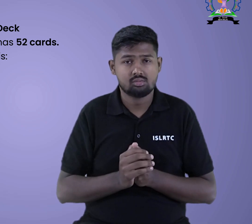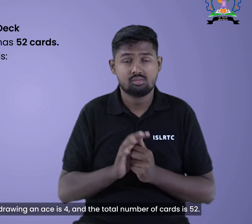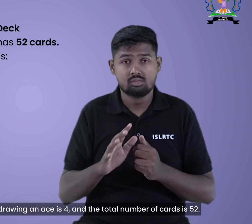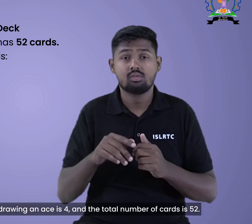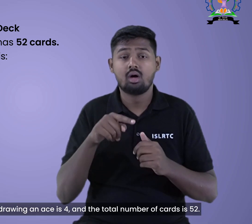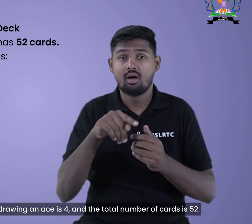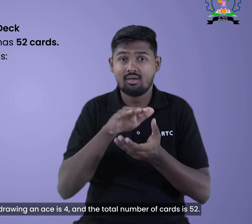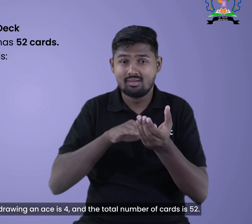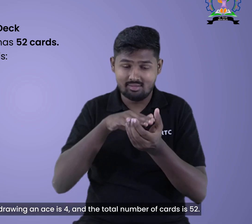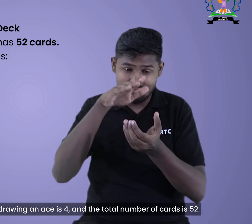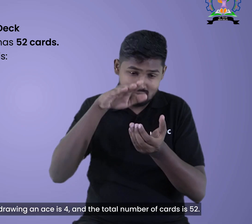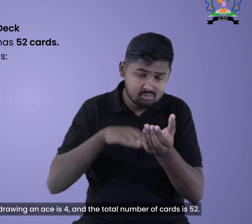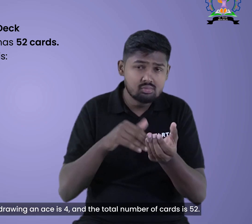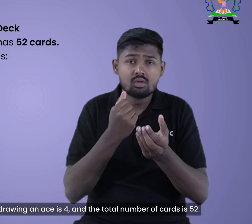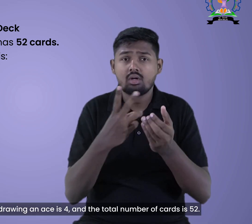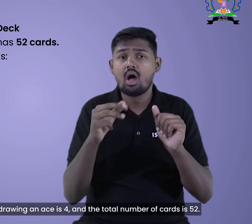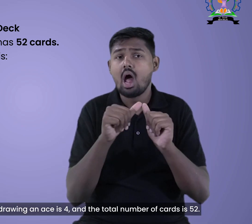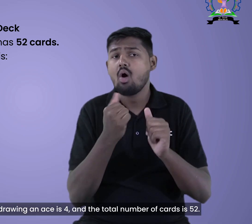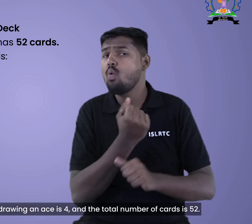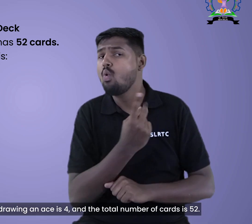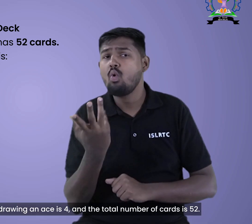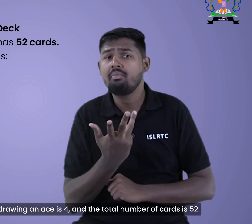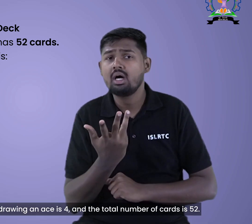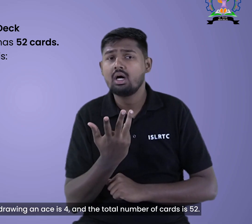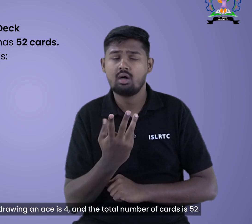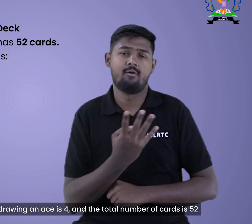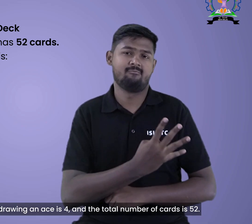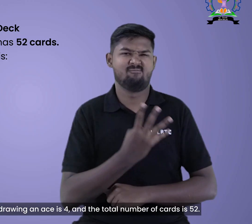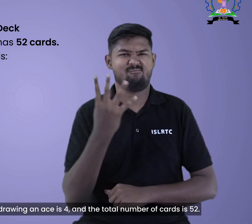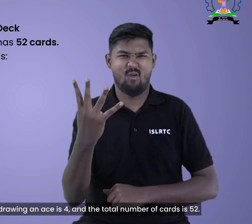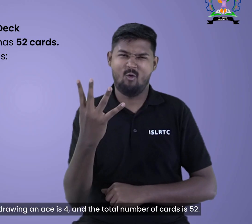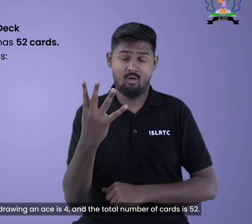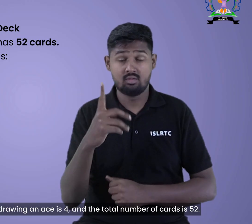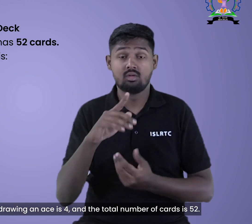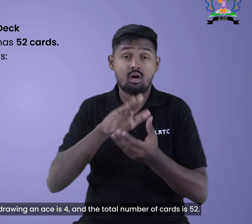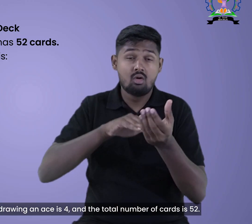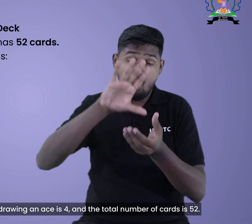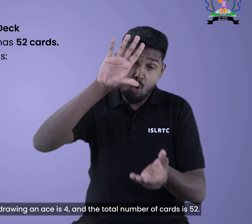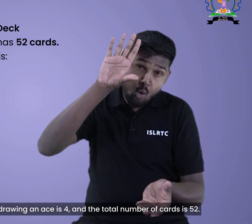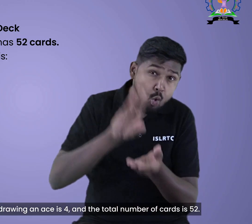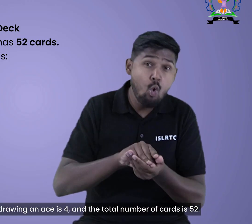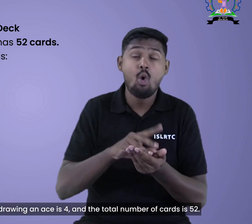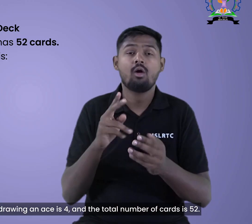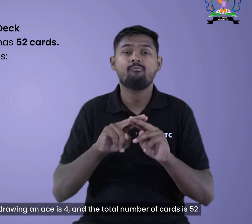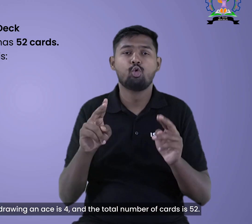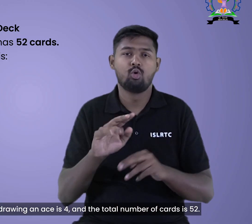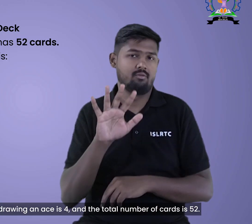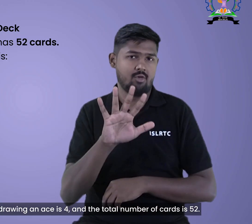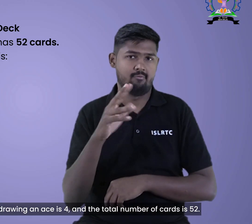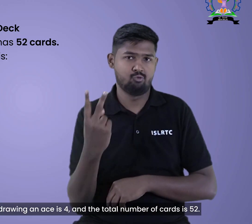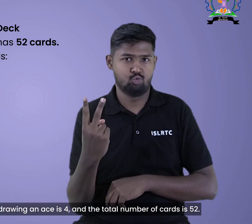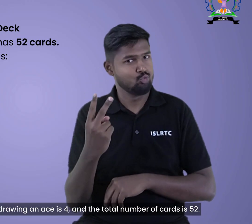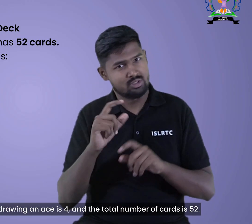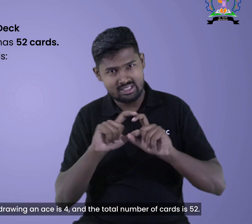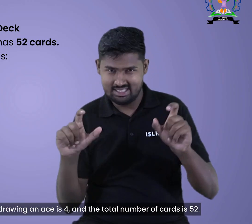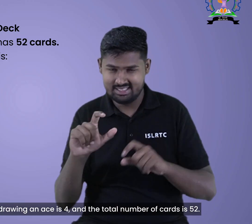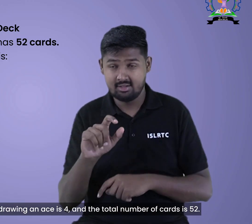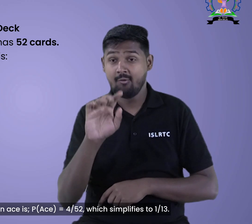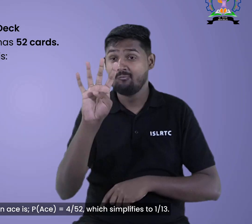The number of favorable outcomes for drawing an ace is 4, and the total number of cards is 52.